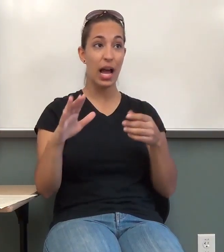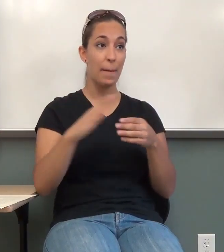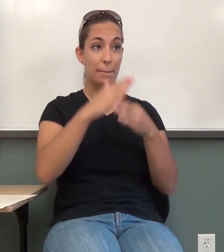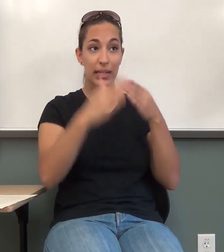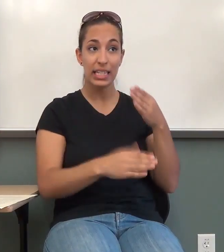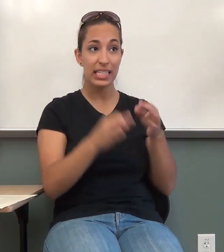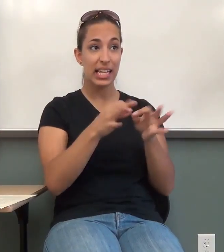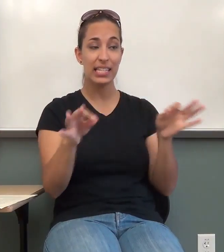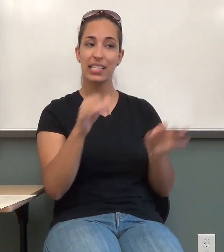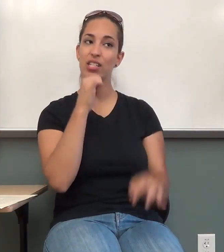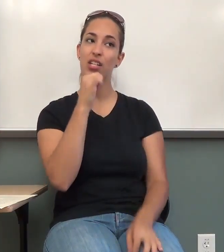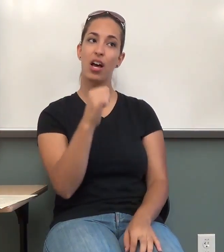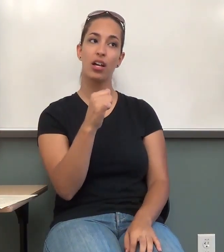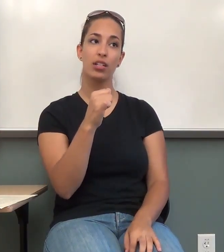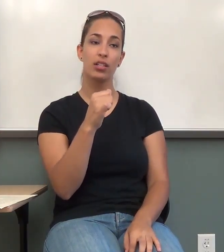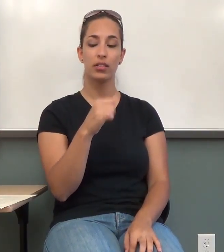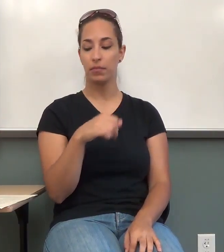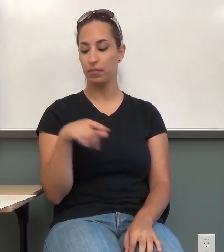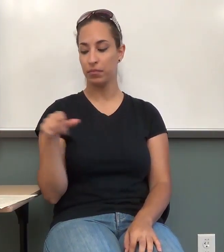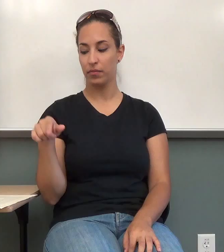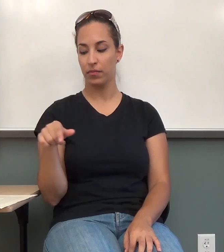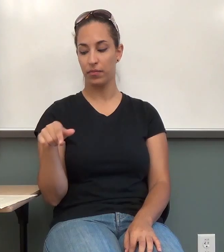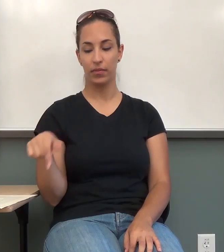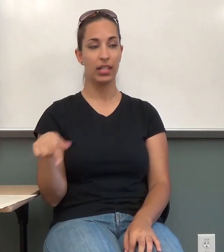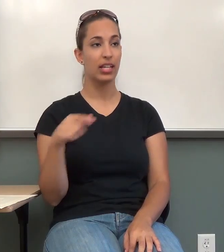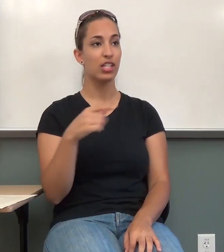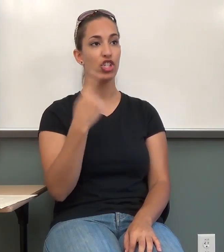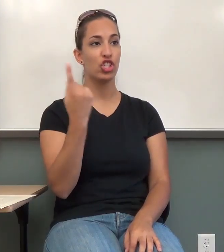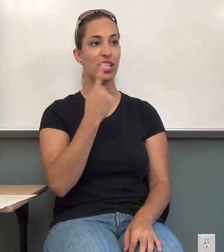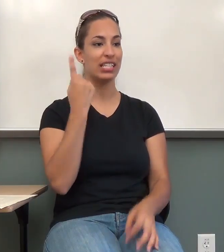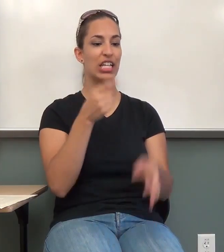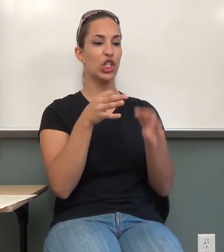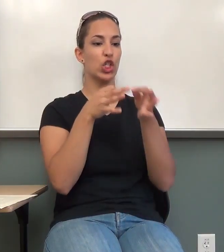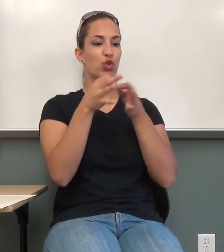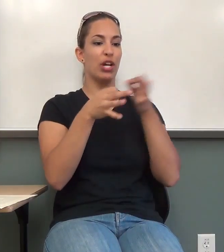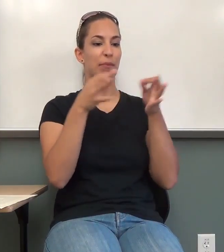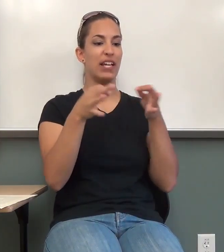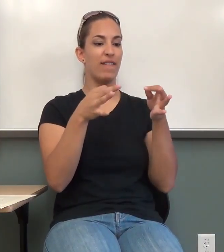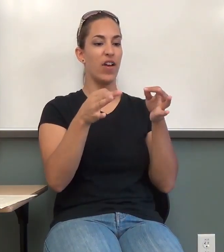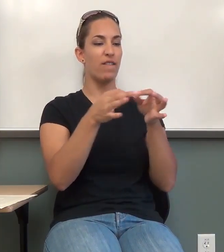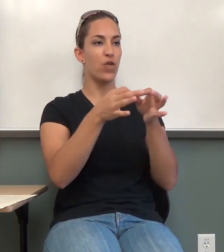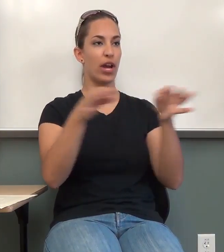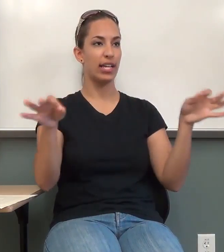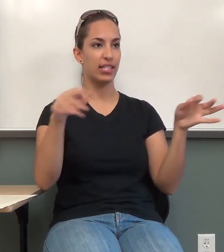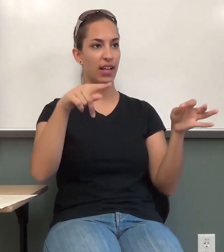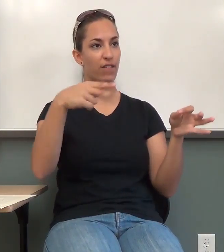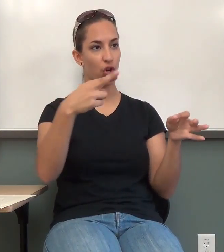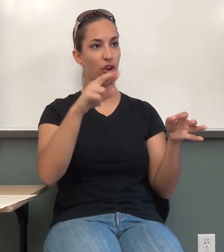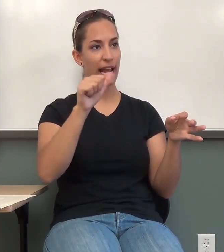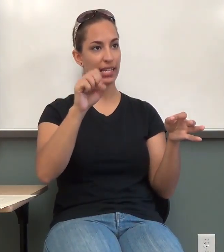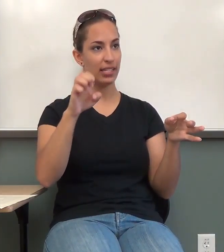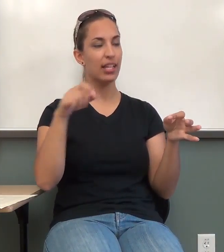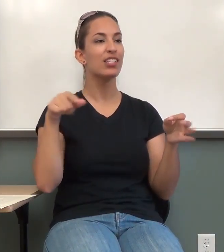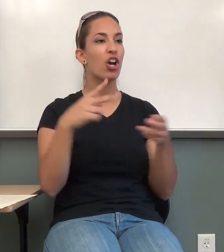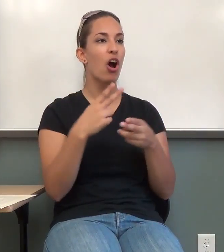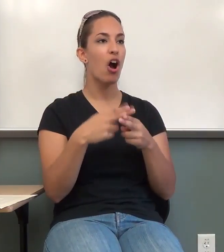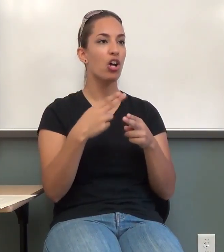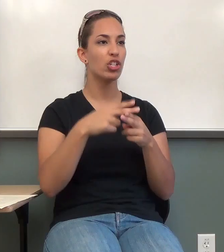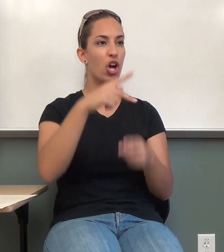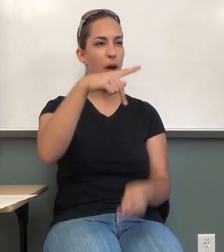verb, nothing's happening. This is just a descriptive phrase, a prepositional phrase. We're going to learn what those are today. We're going to work on those today.